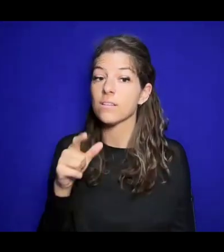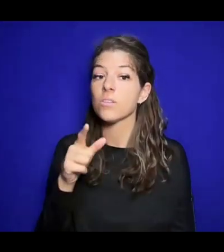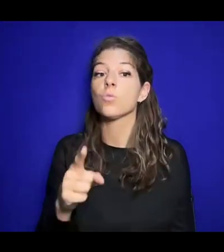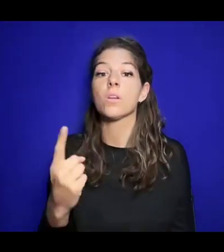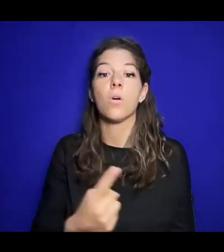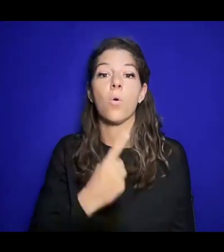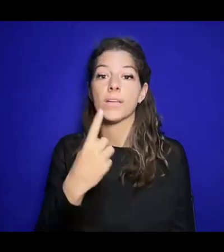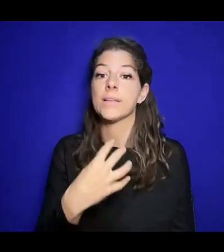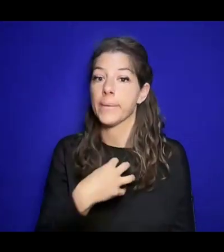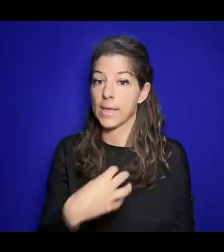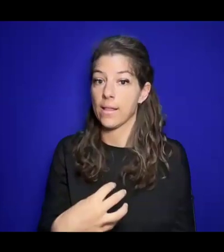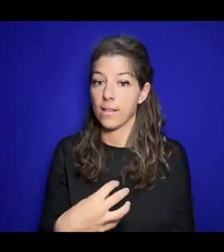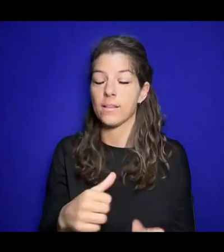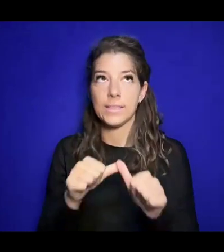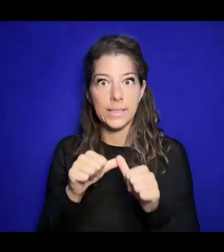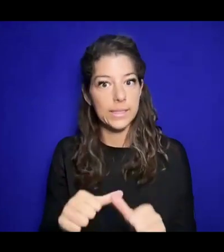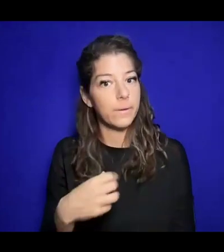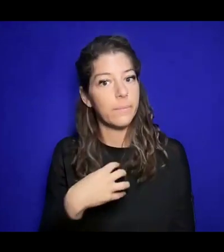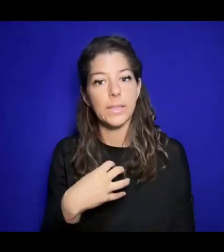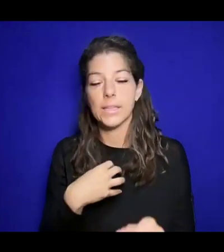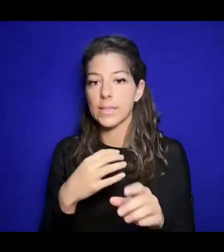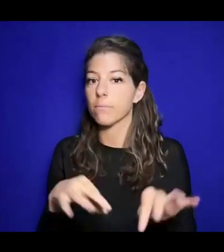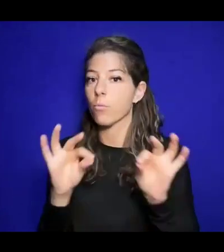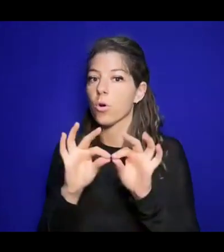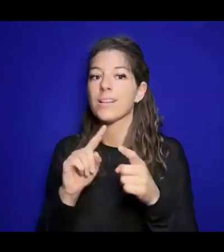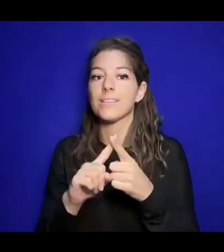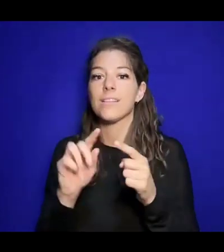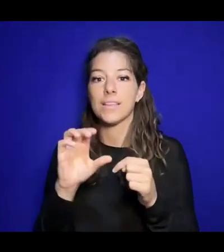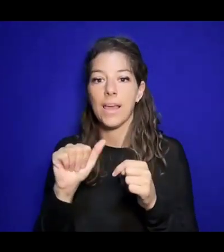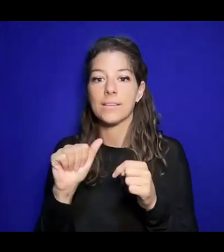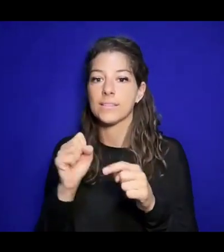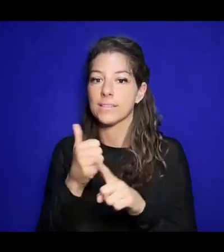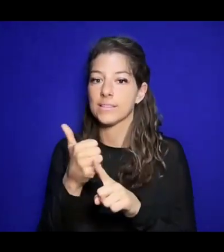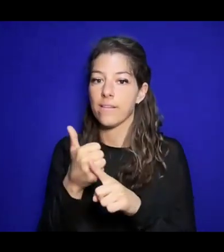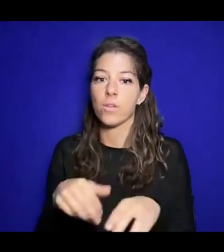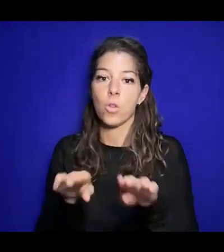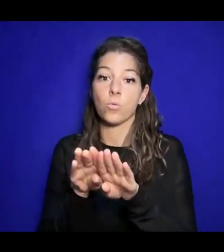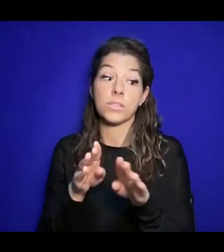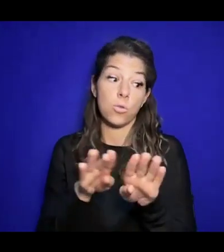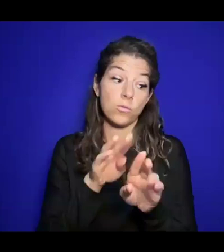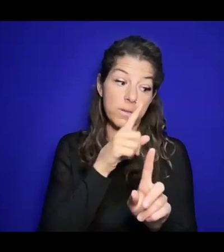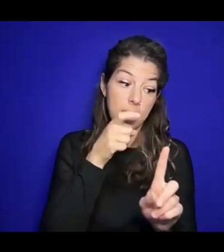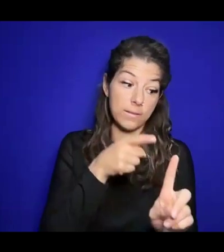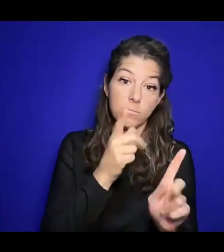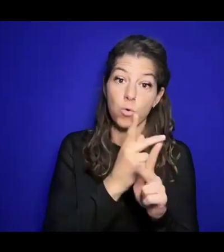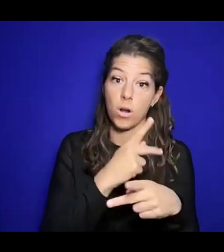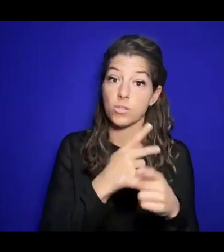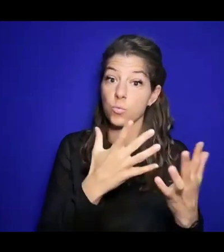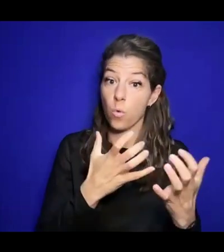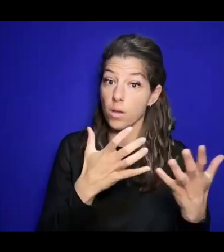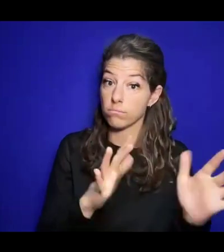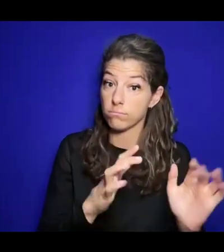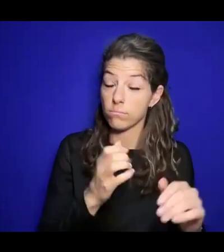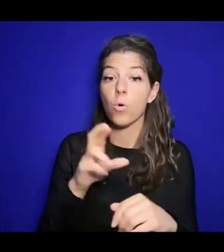always appeal and keep appealing until the case is closed. The case is either closed because you've gotten the product you want, or